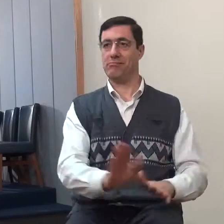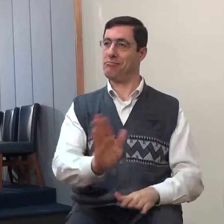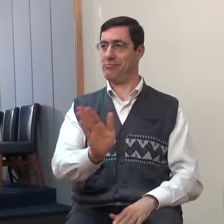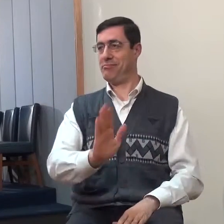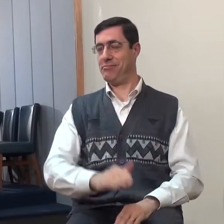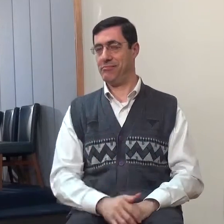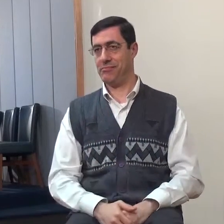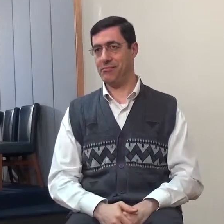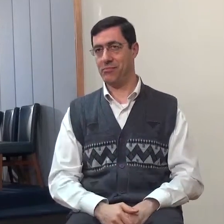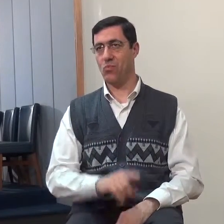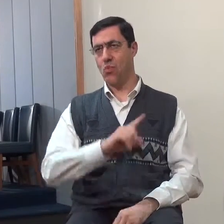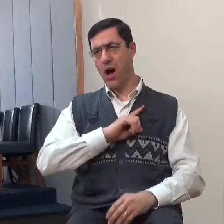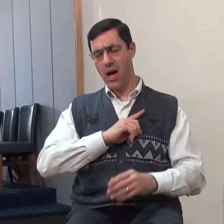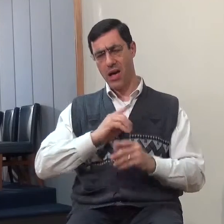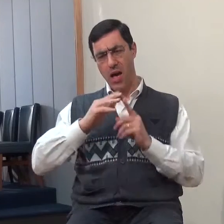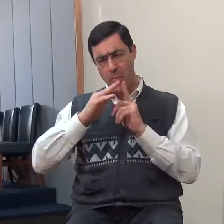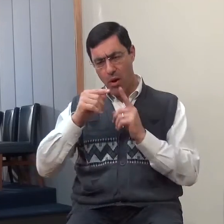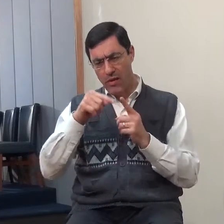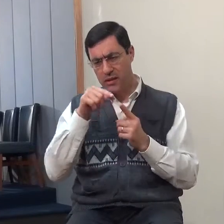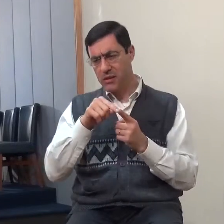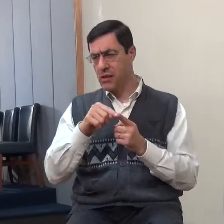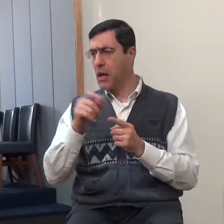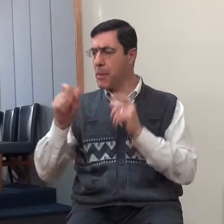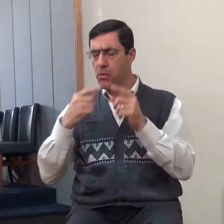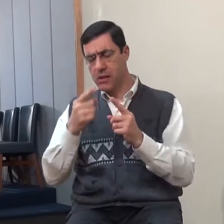morality from this verse on.